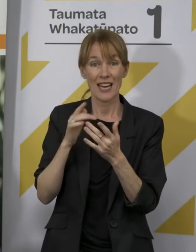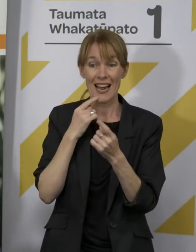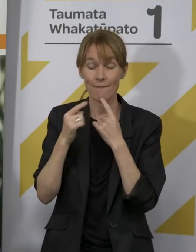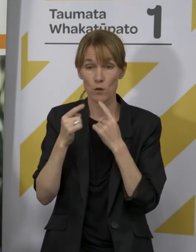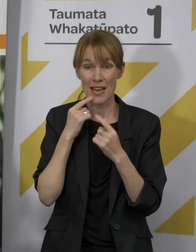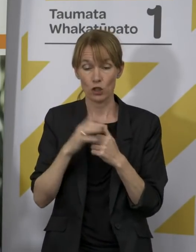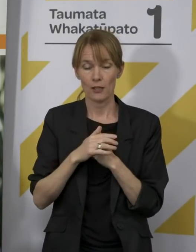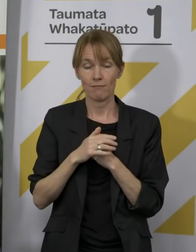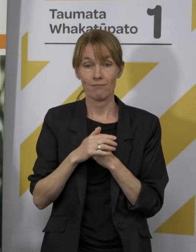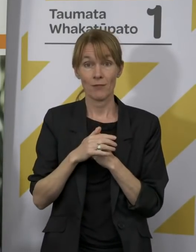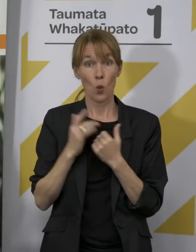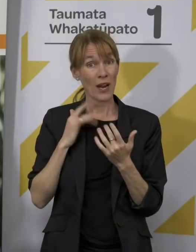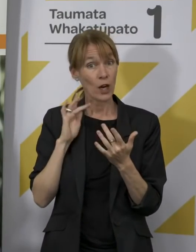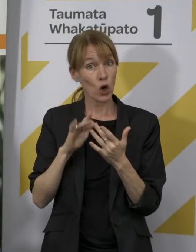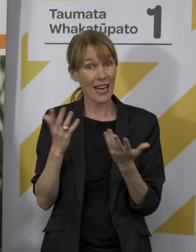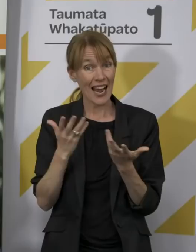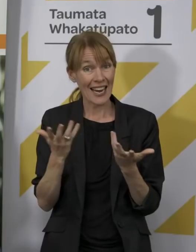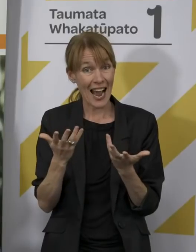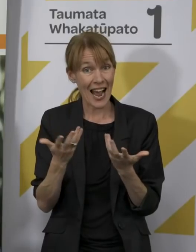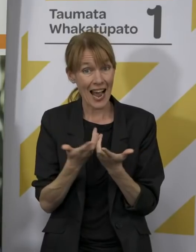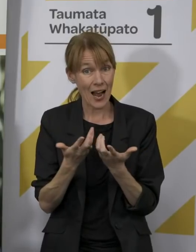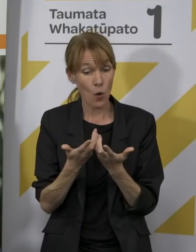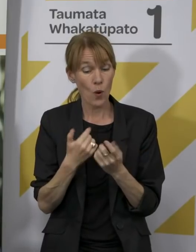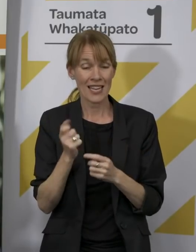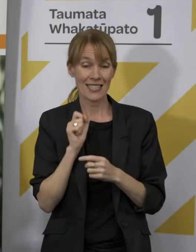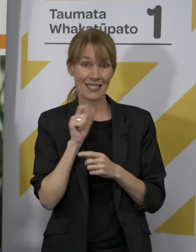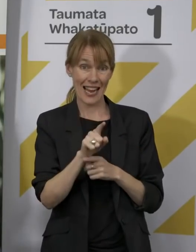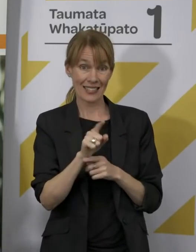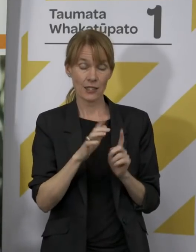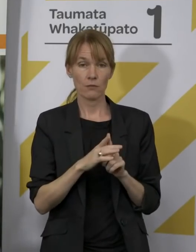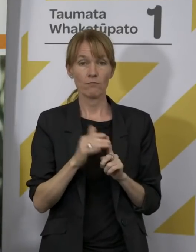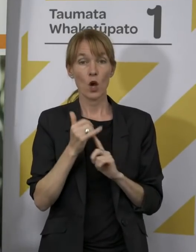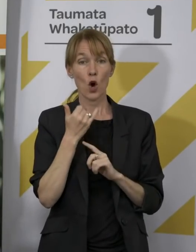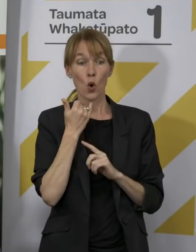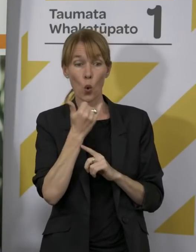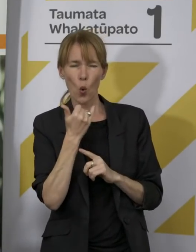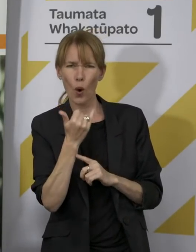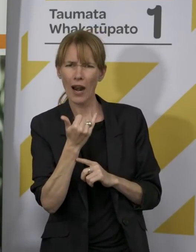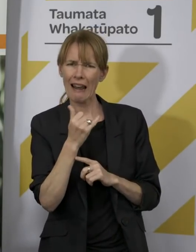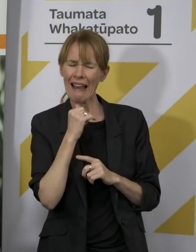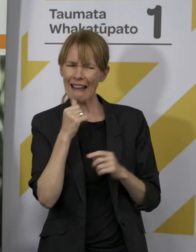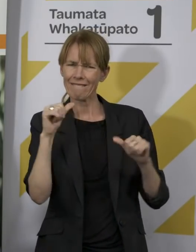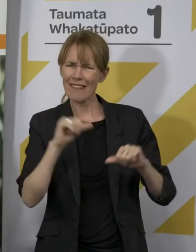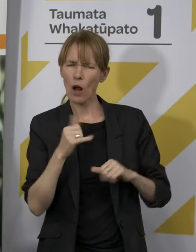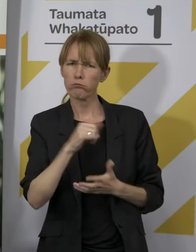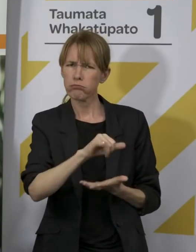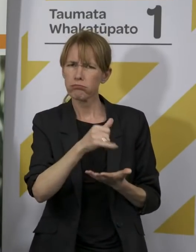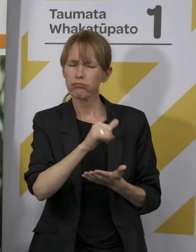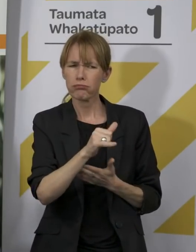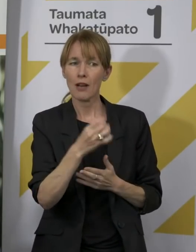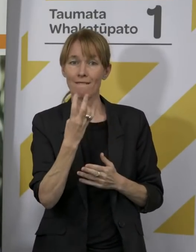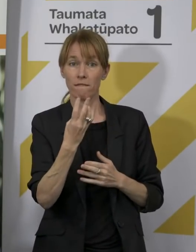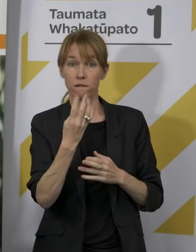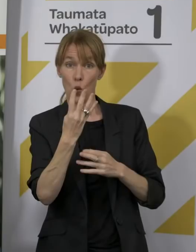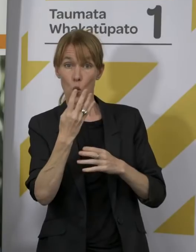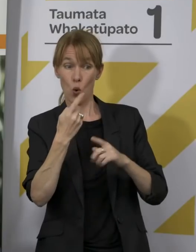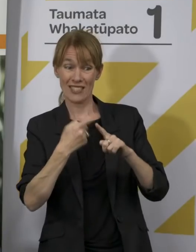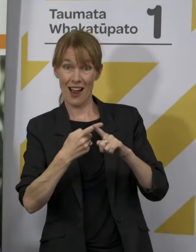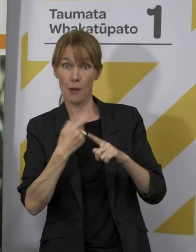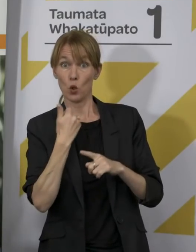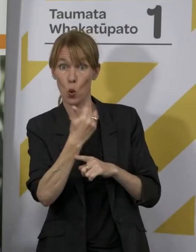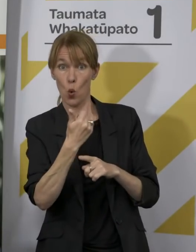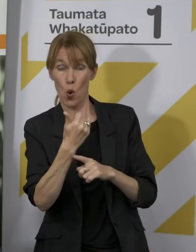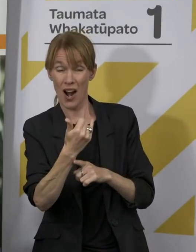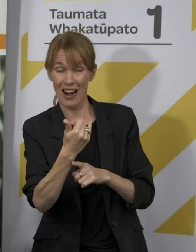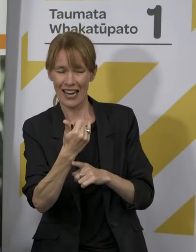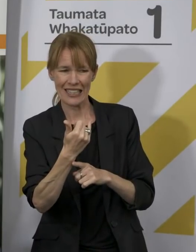they get a call. There are 4 follow-up calls, and if we don't get a hold of them, then we use our finding services, which includes customs and police, to